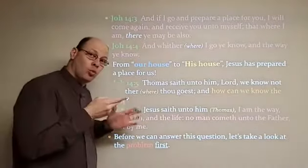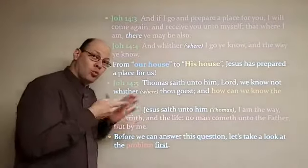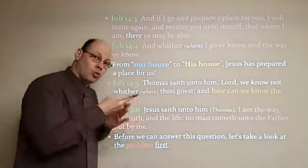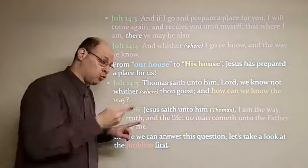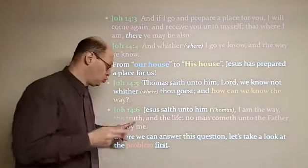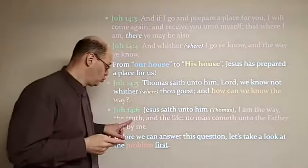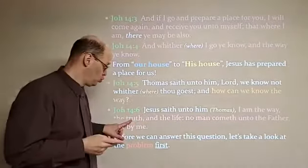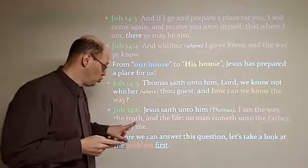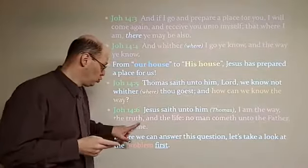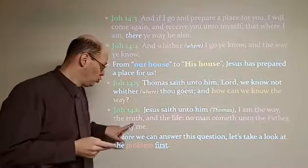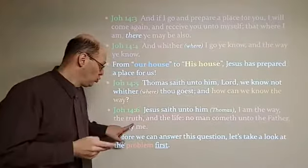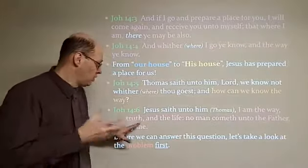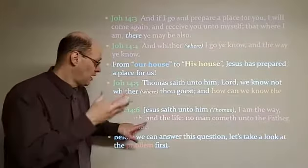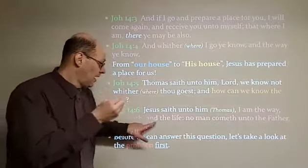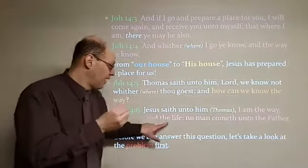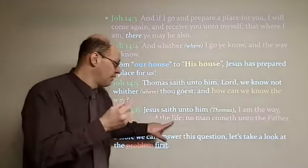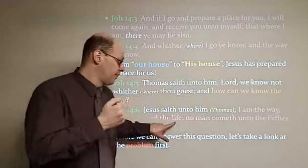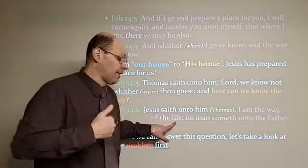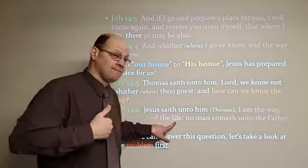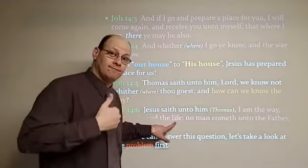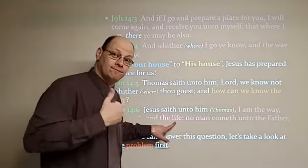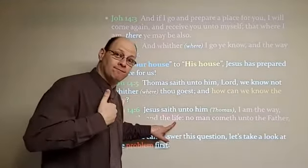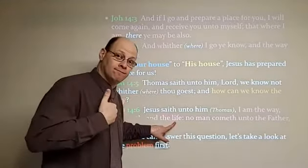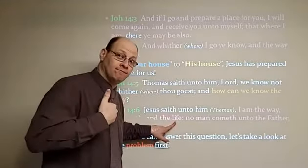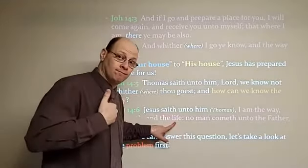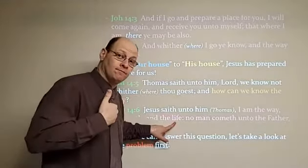the truth and the life